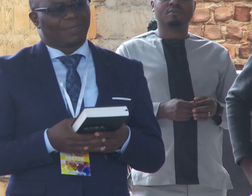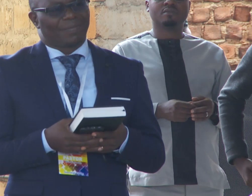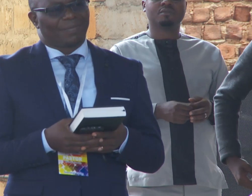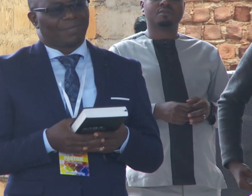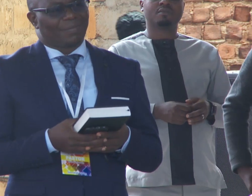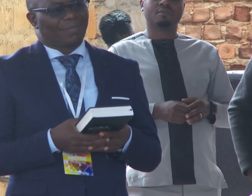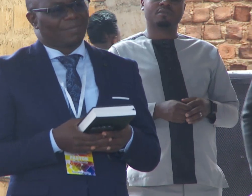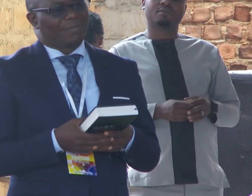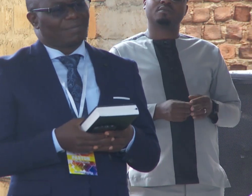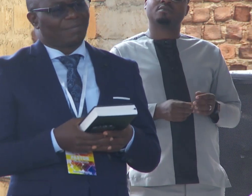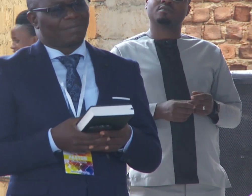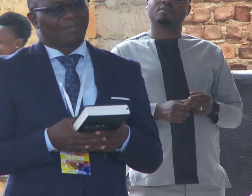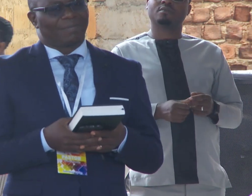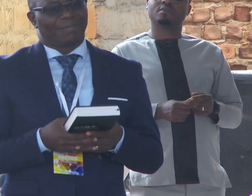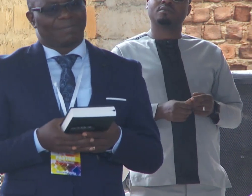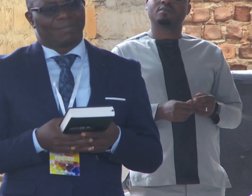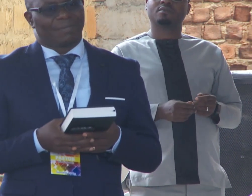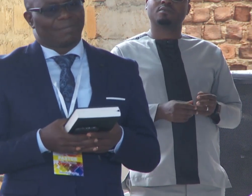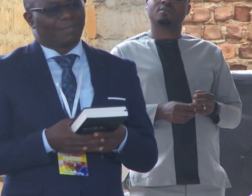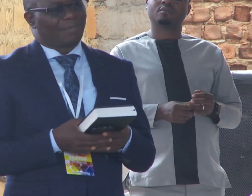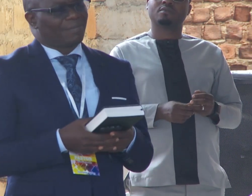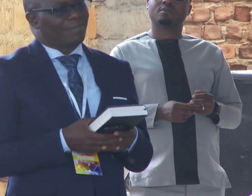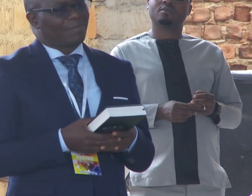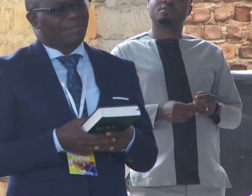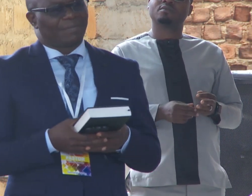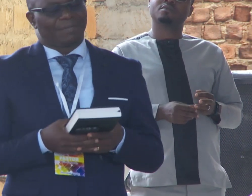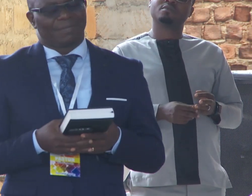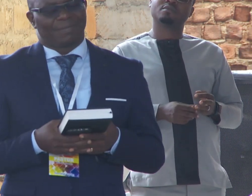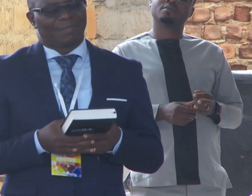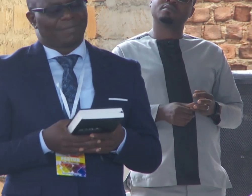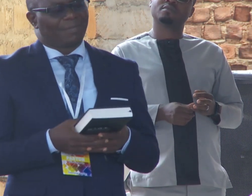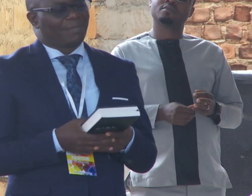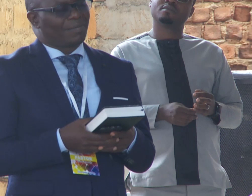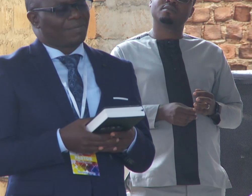For the Lord has given everyone something that helps us to grow.